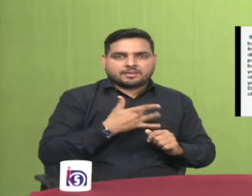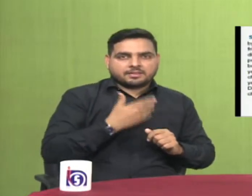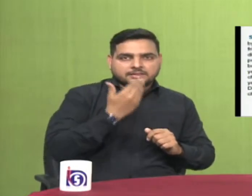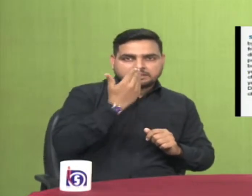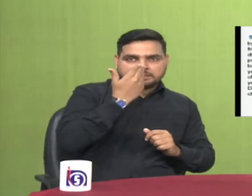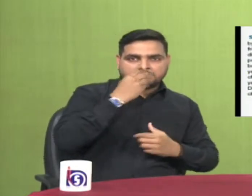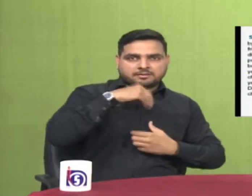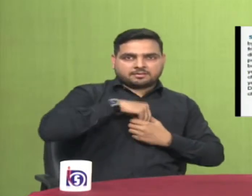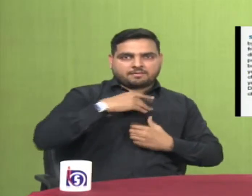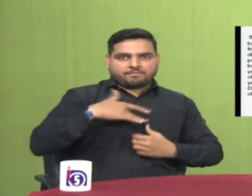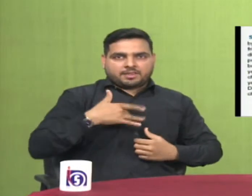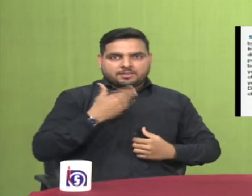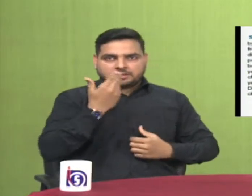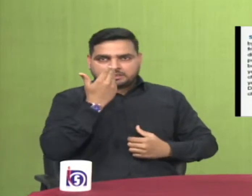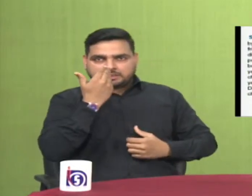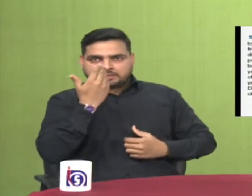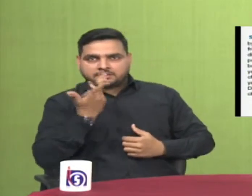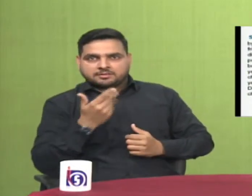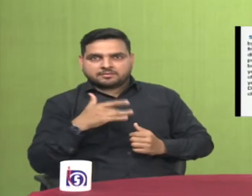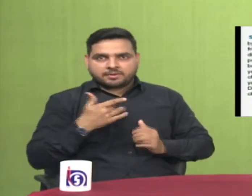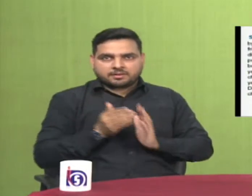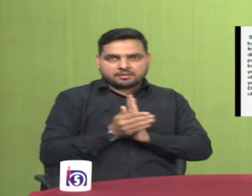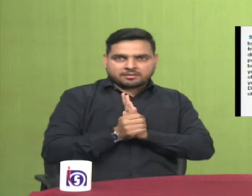of strangers.